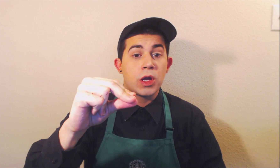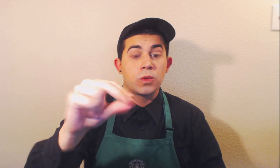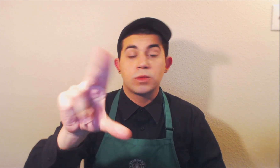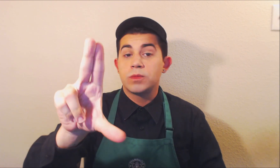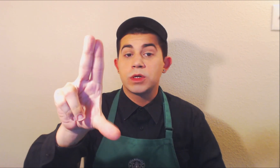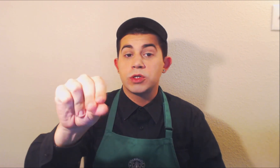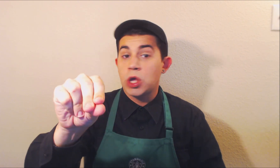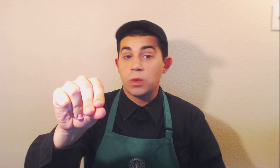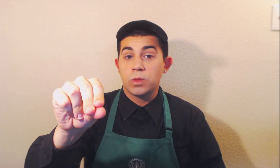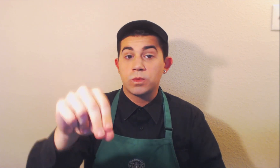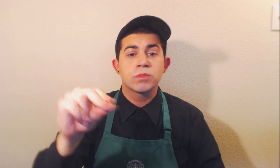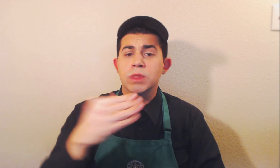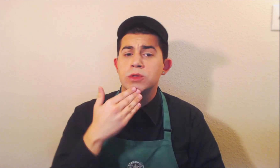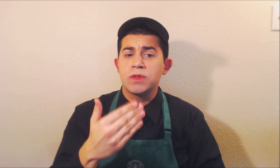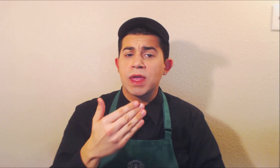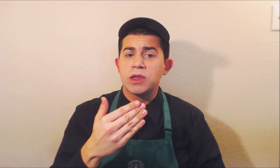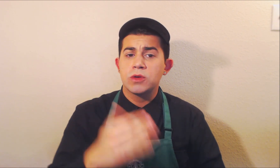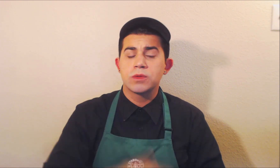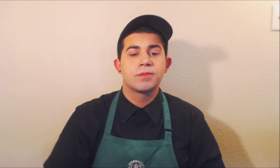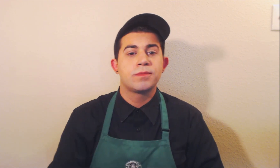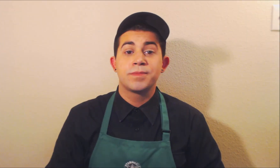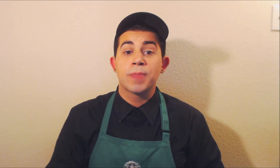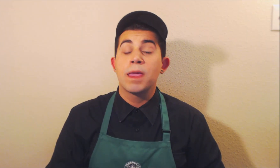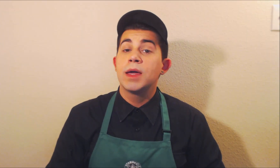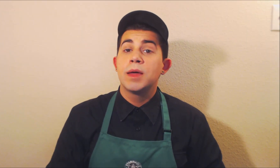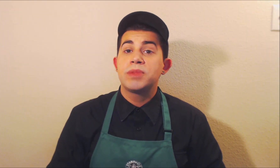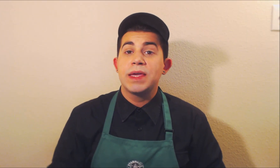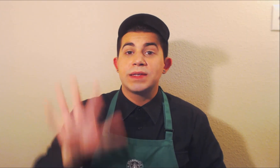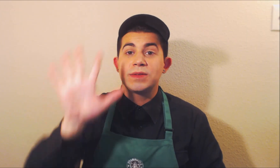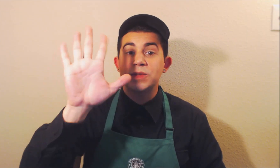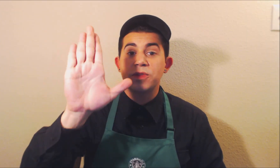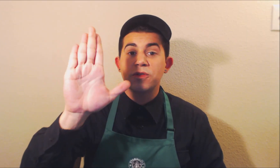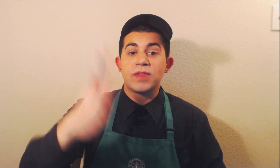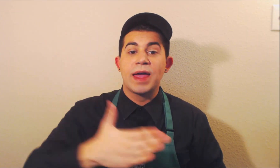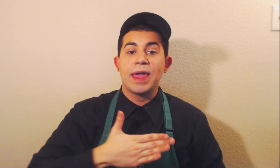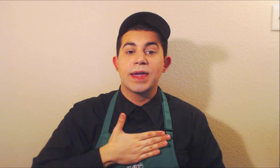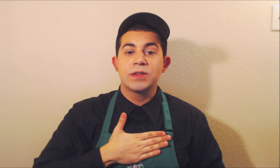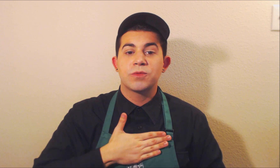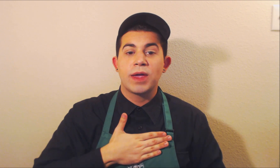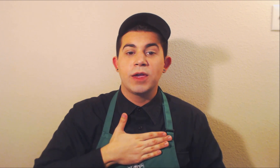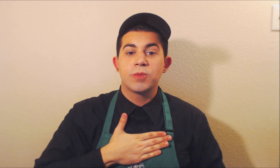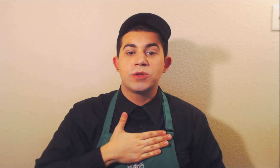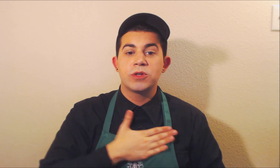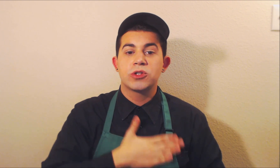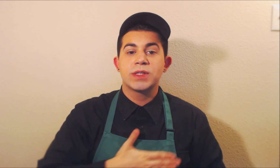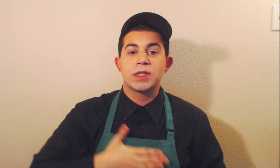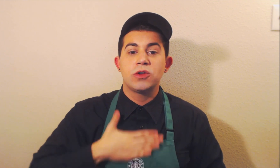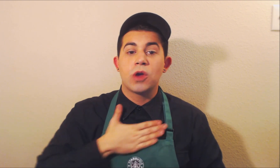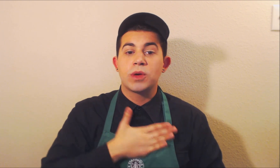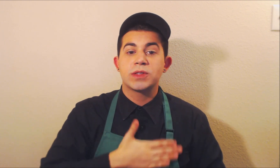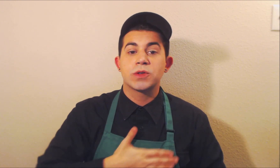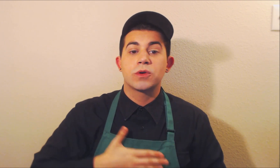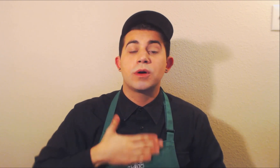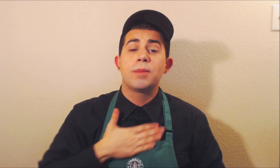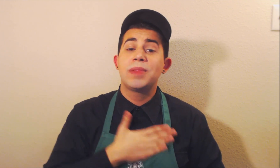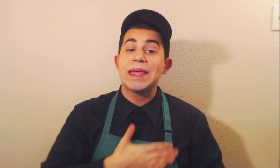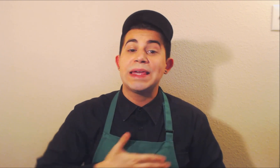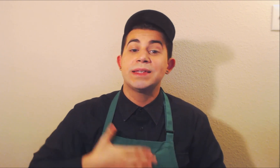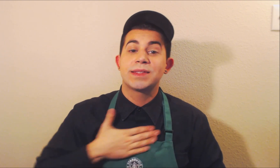No, no, no thank you. Please is with your flat hand right here between your chest and you go in a circle.